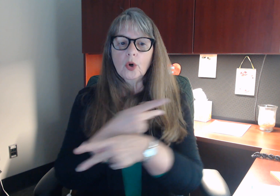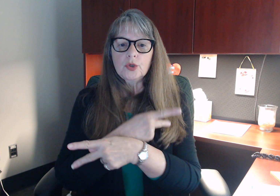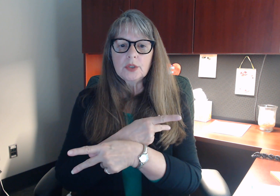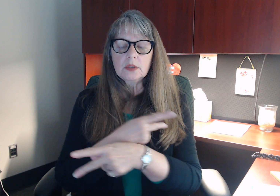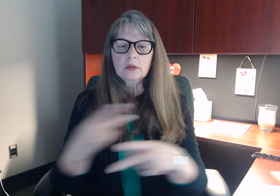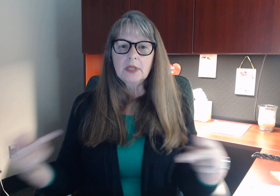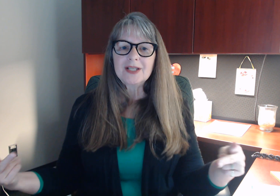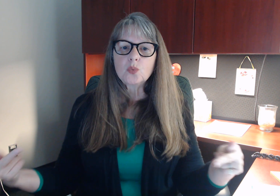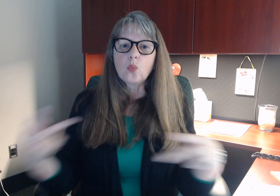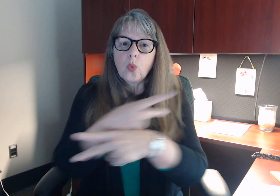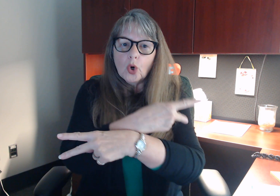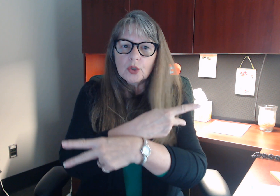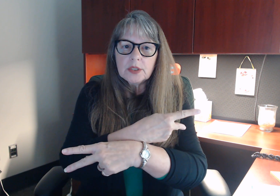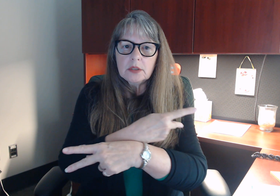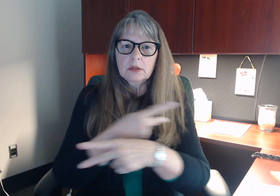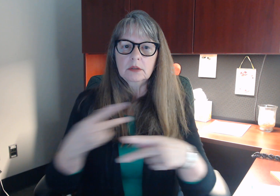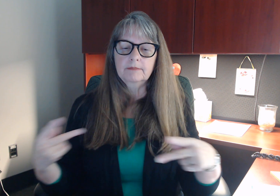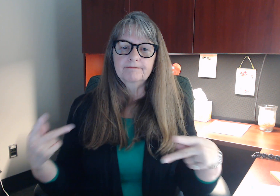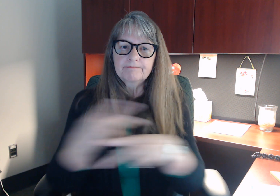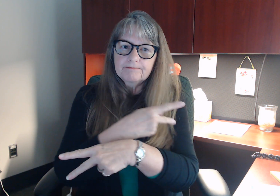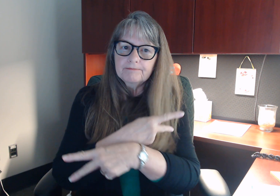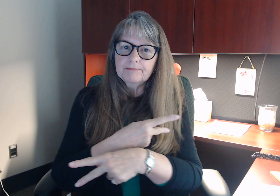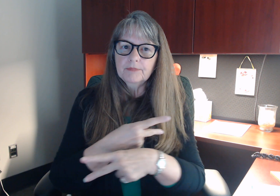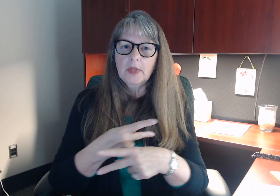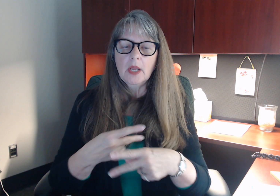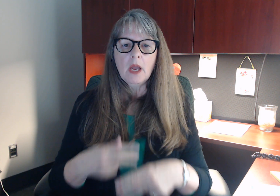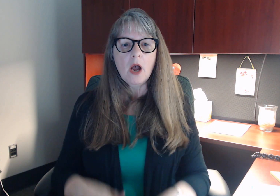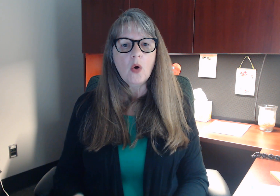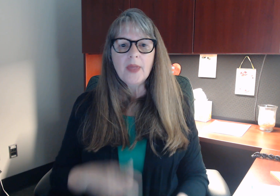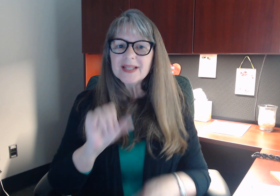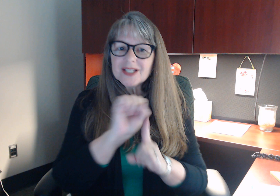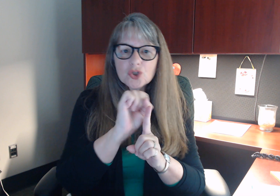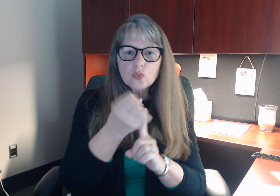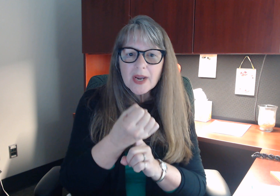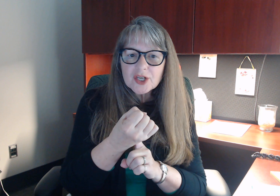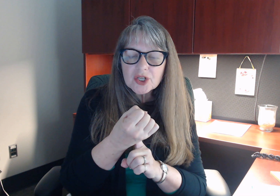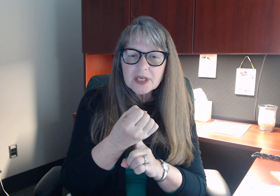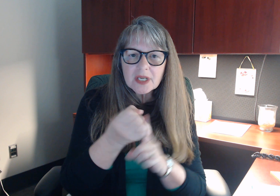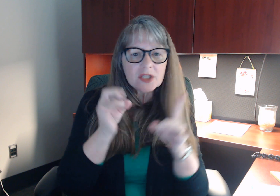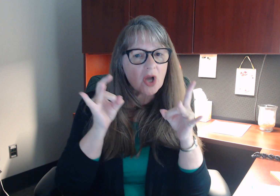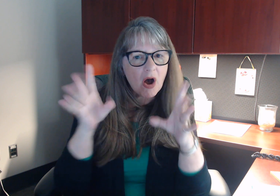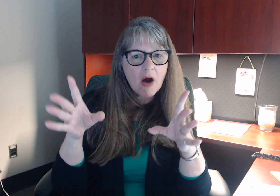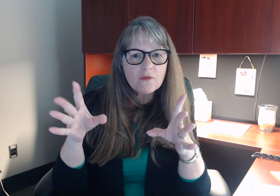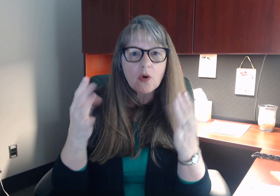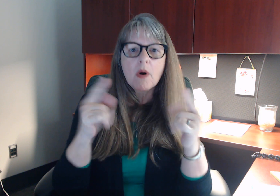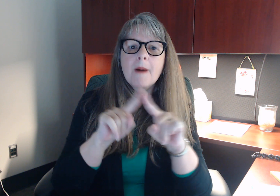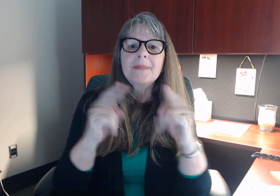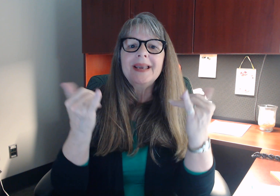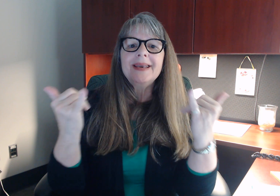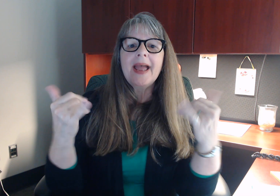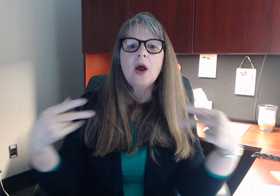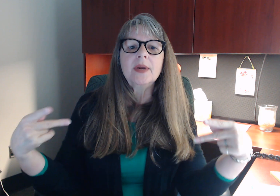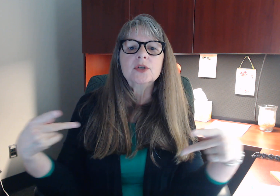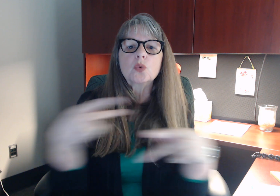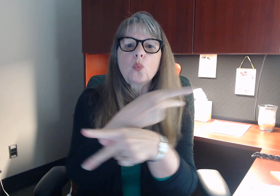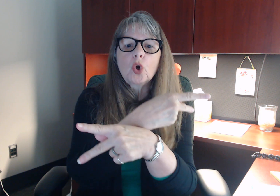Worse. It's worse. Oh, that situation is awful, but now it's